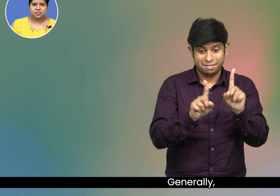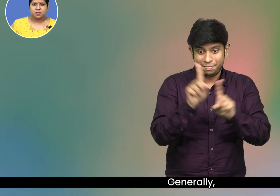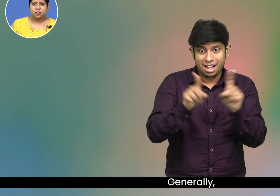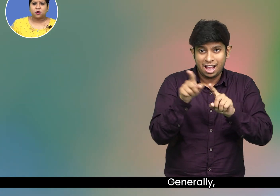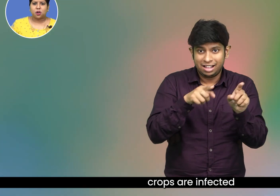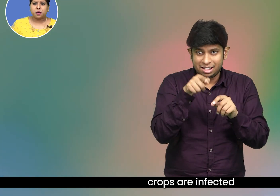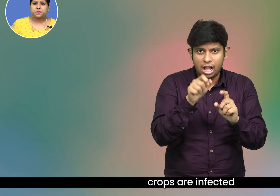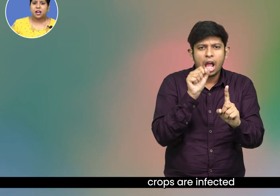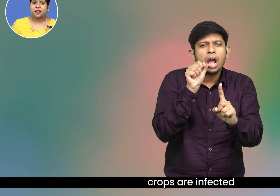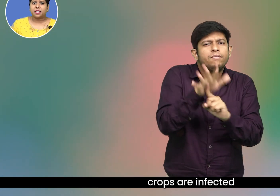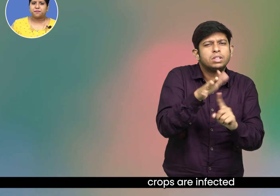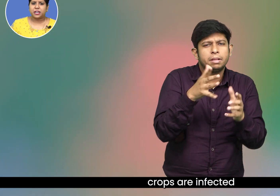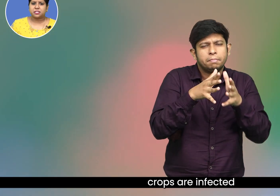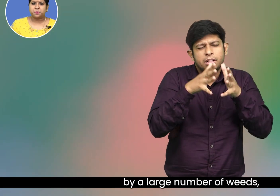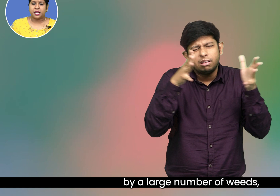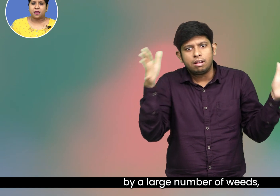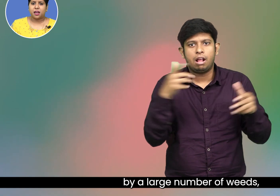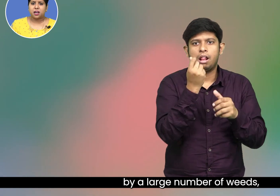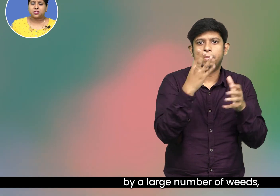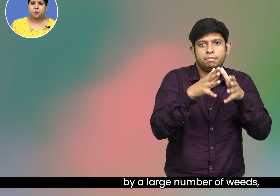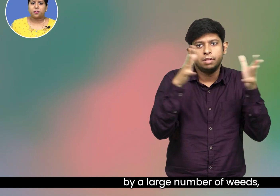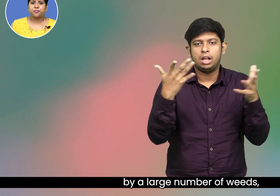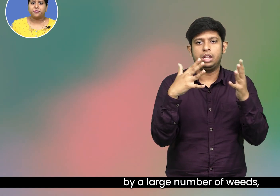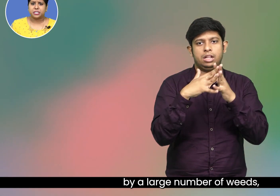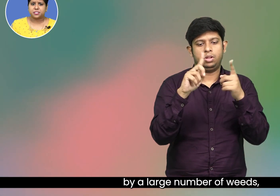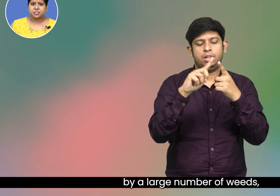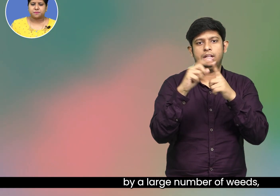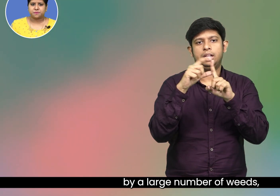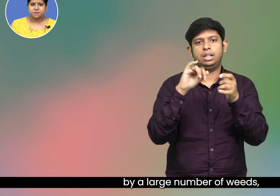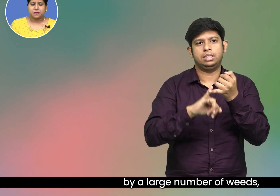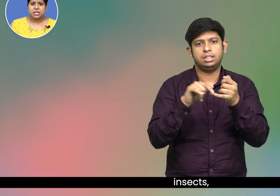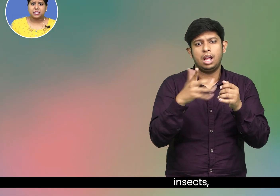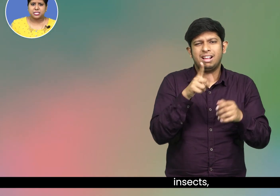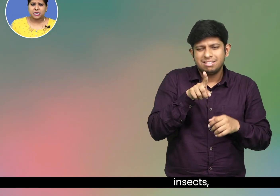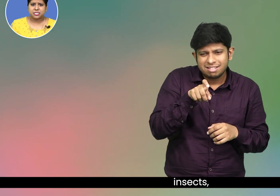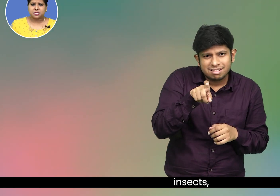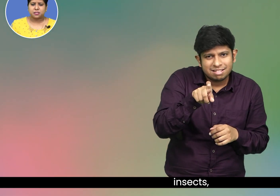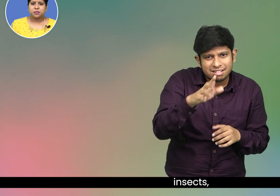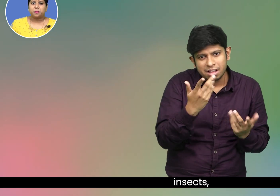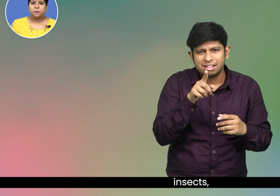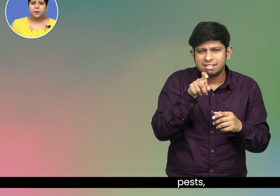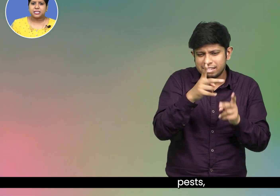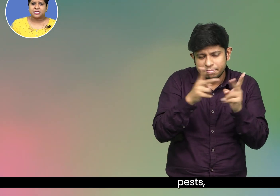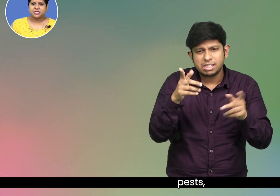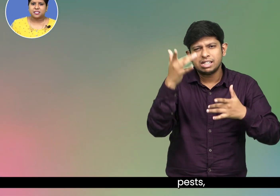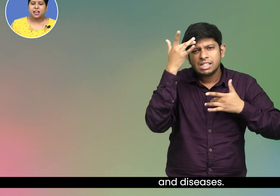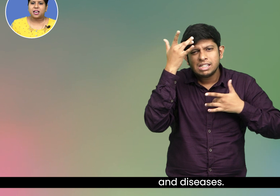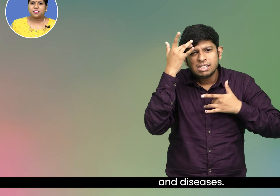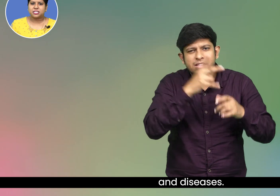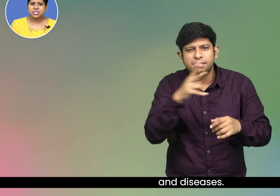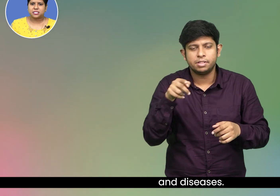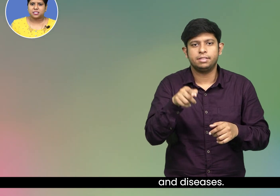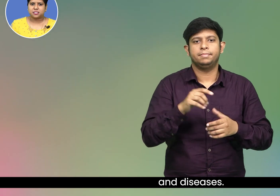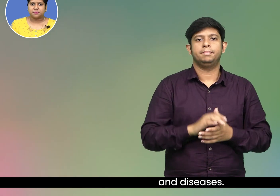Generally, crops are infected by a large number of weeds, insects, pests